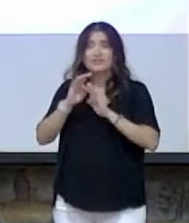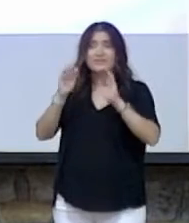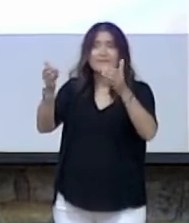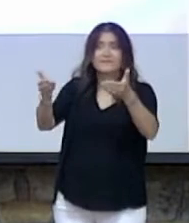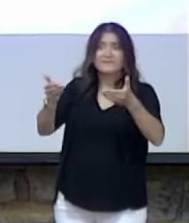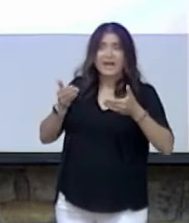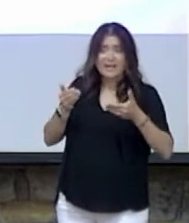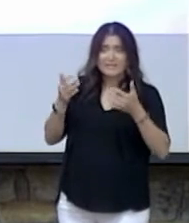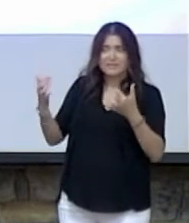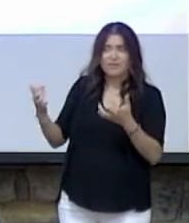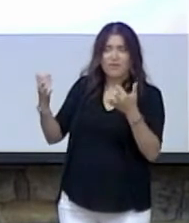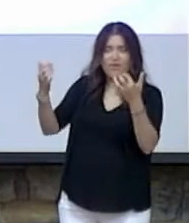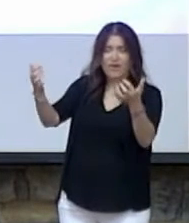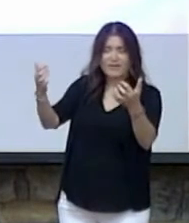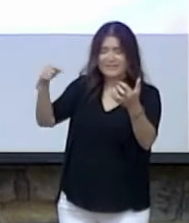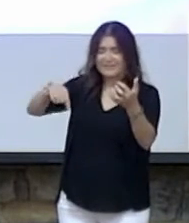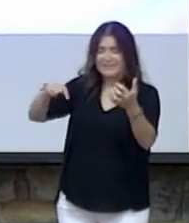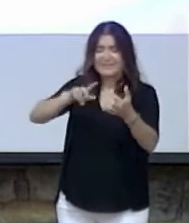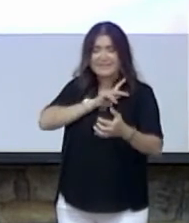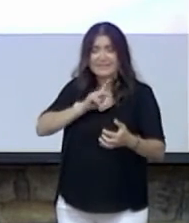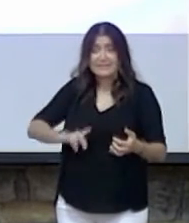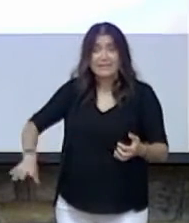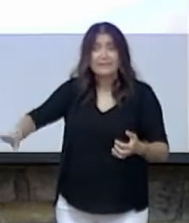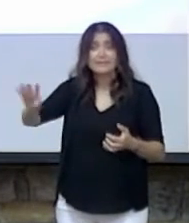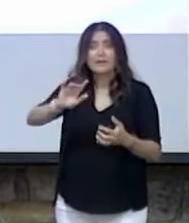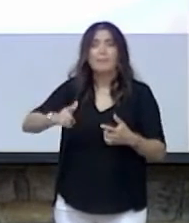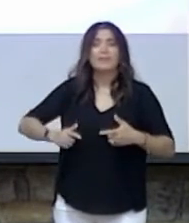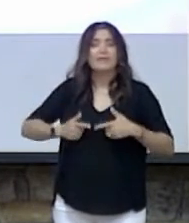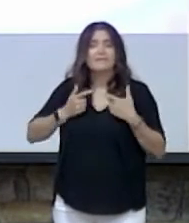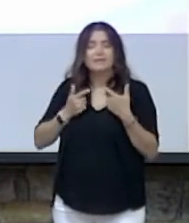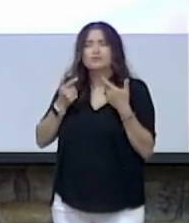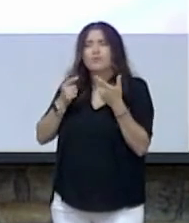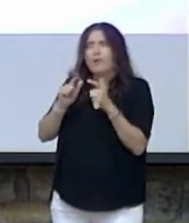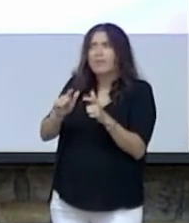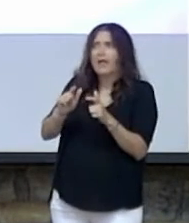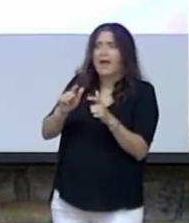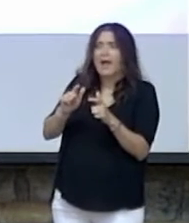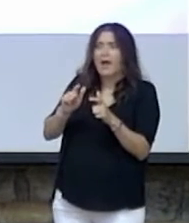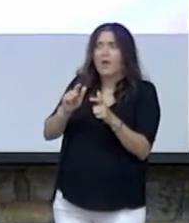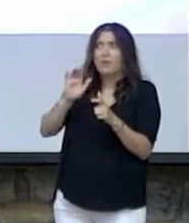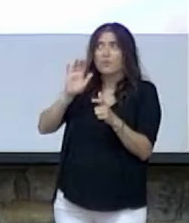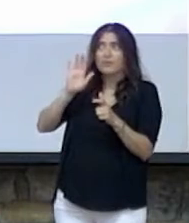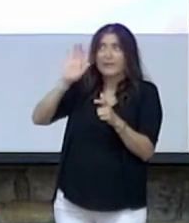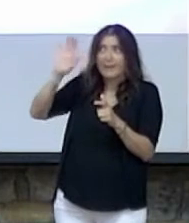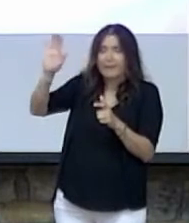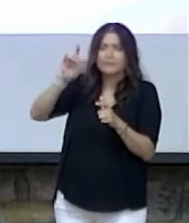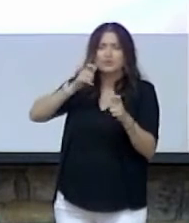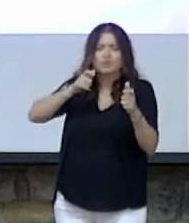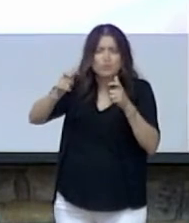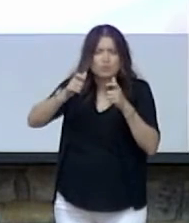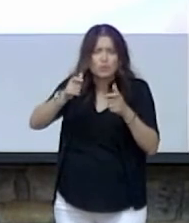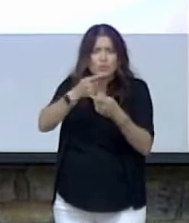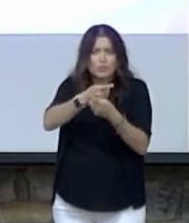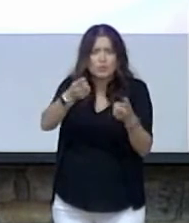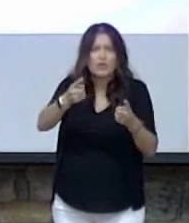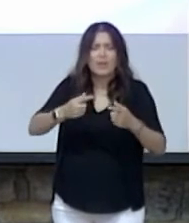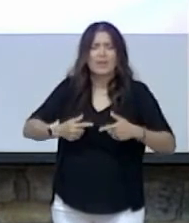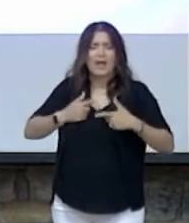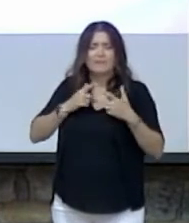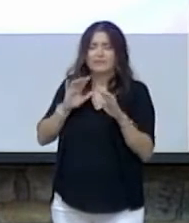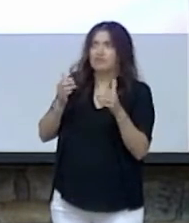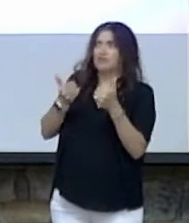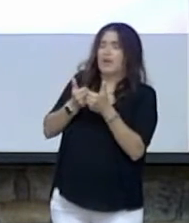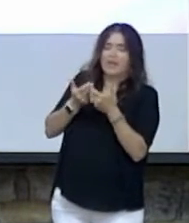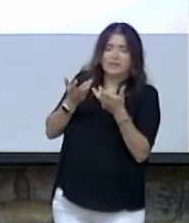his audience to this kingdom living, to allowing him to rule in their lives, to challenge them to think about